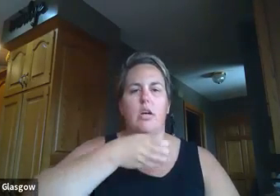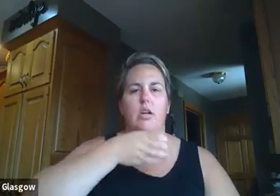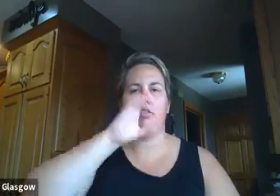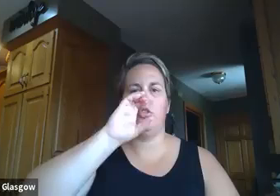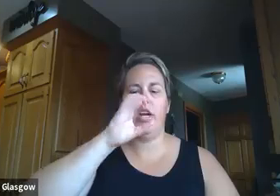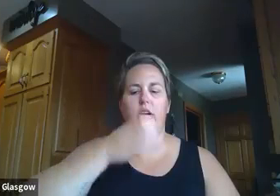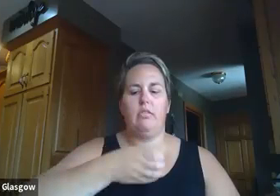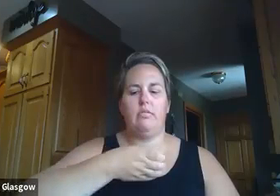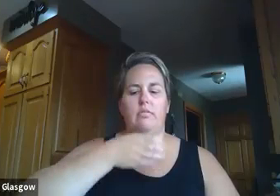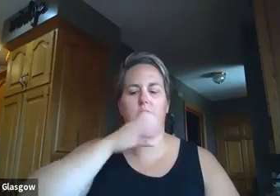Drink.